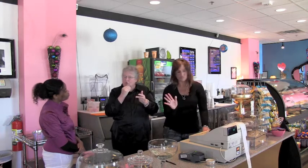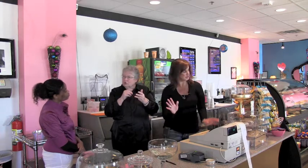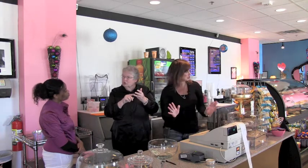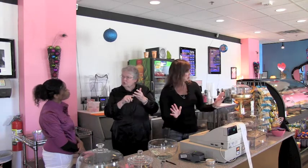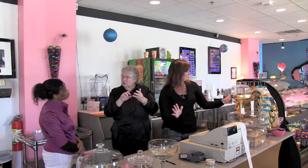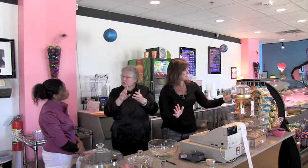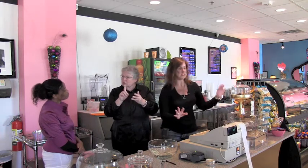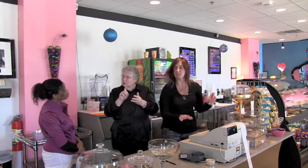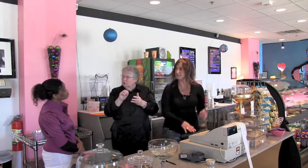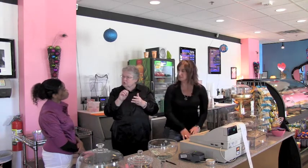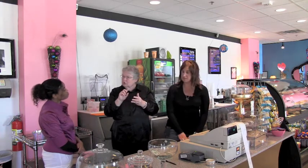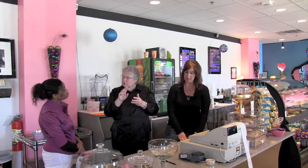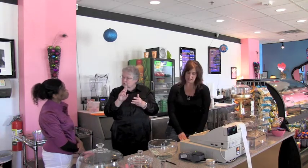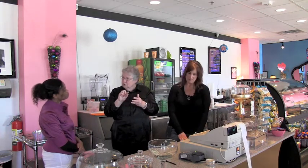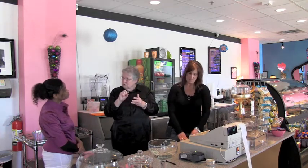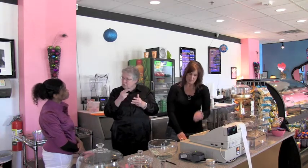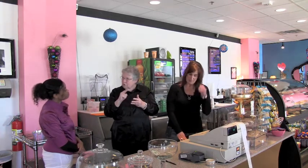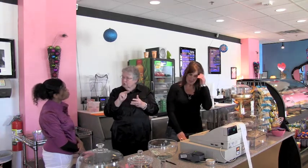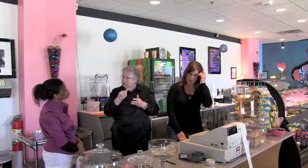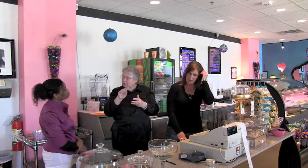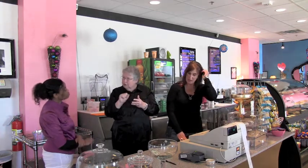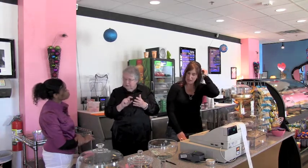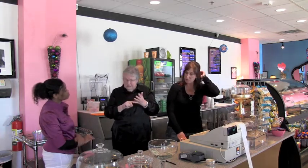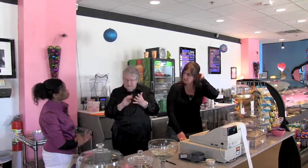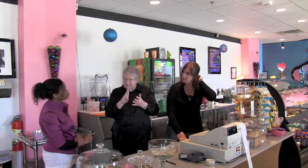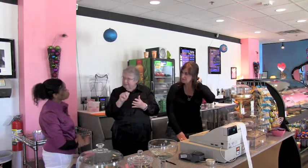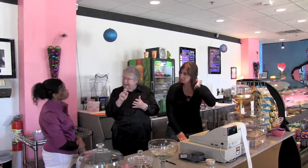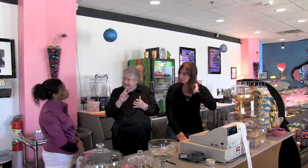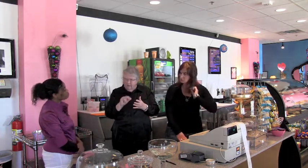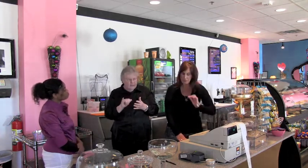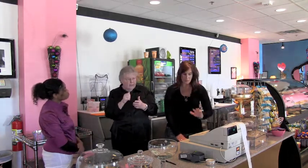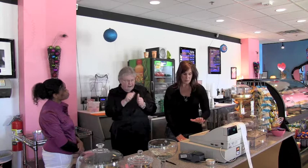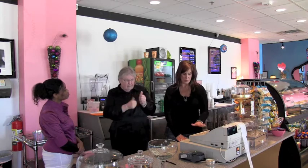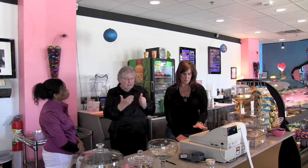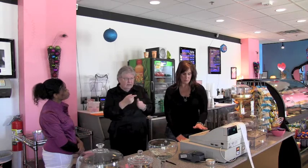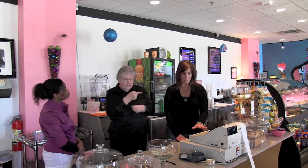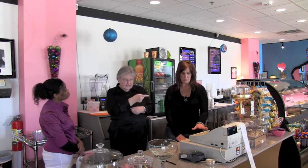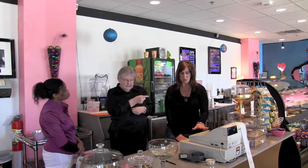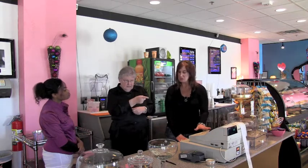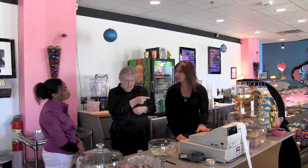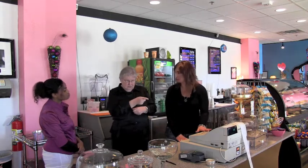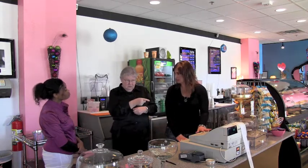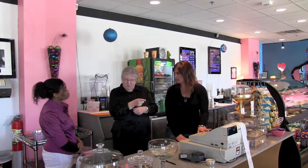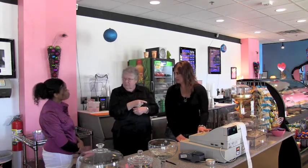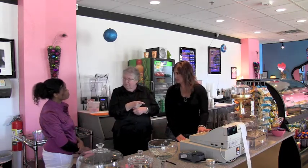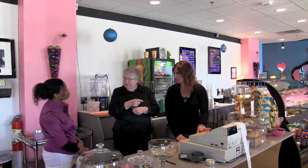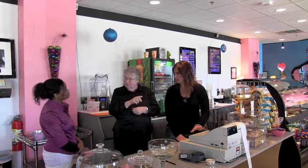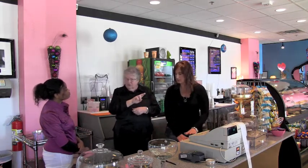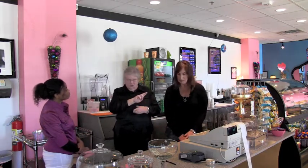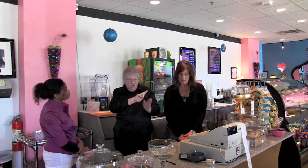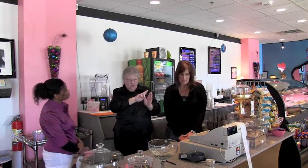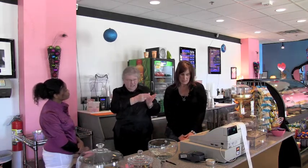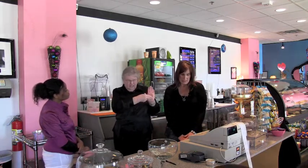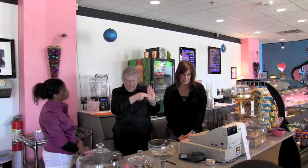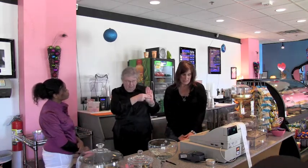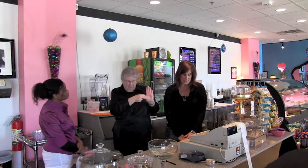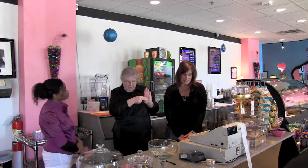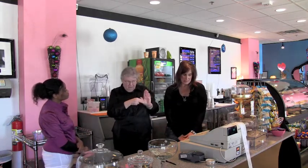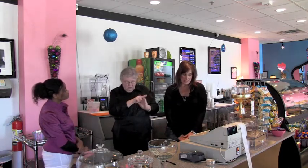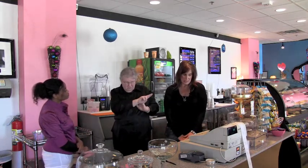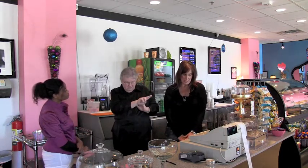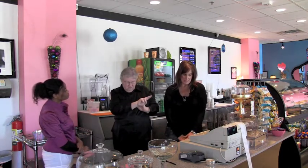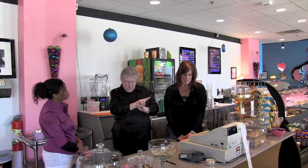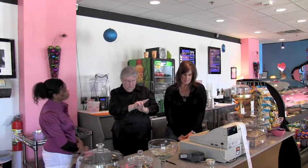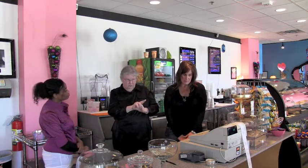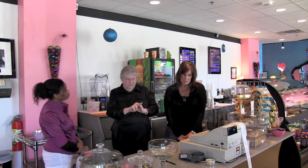bakery, chips, everything. And everything is pretty much labeled on here.